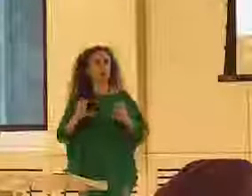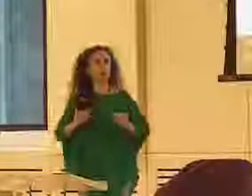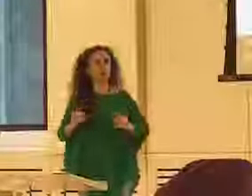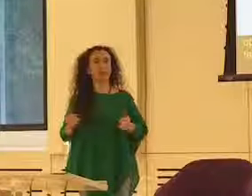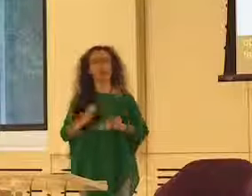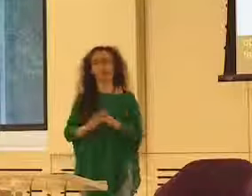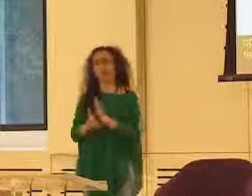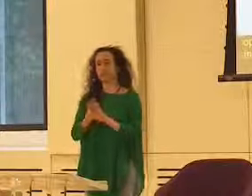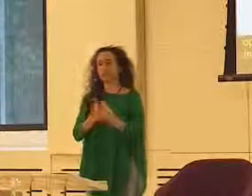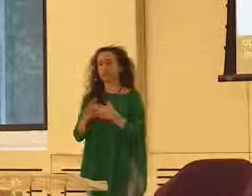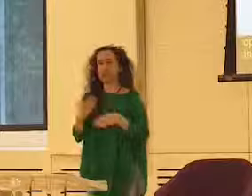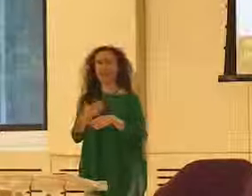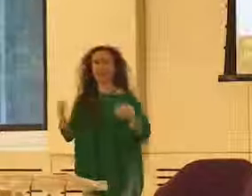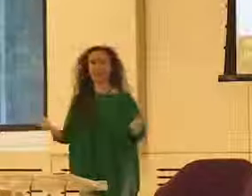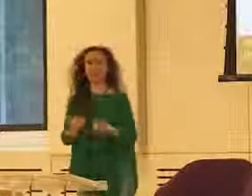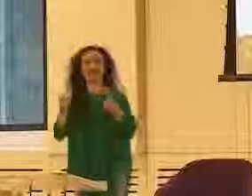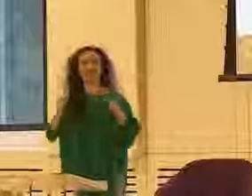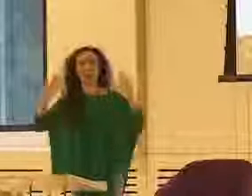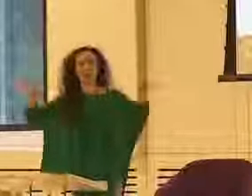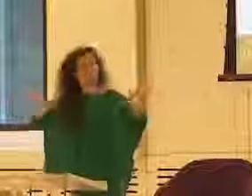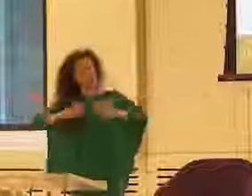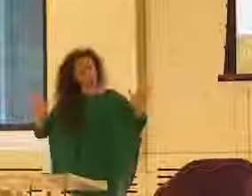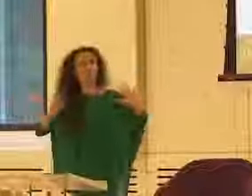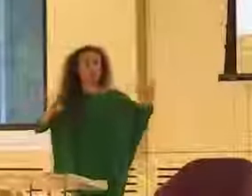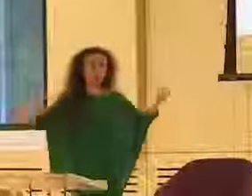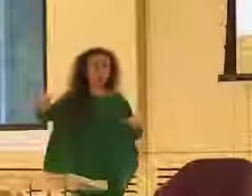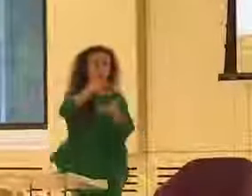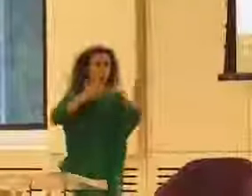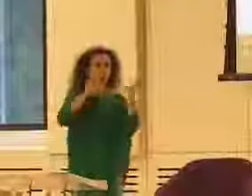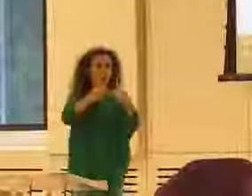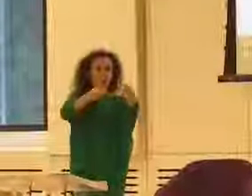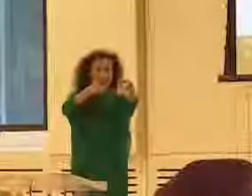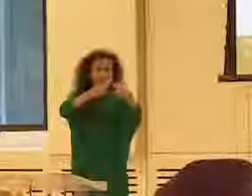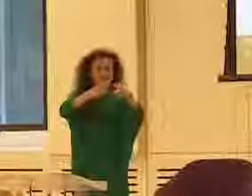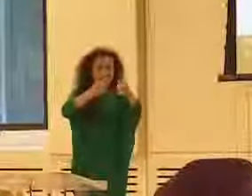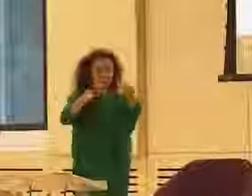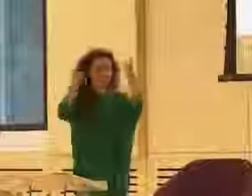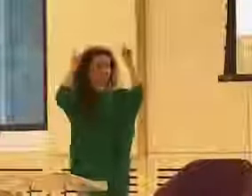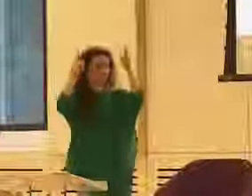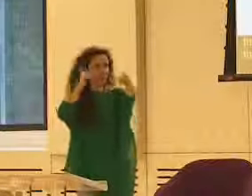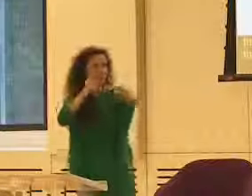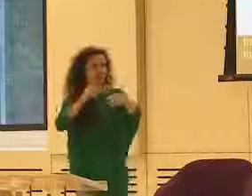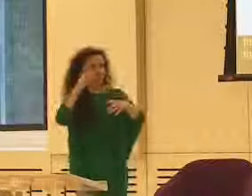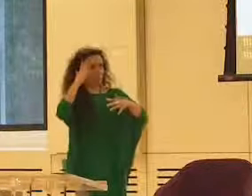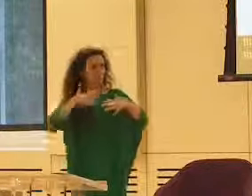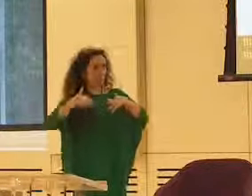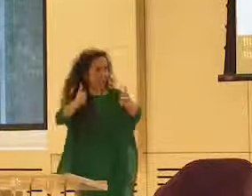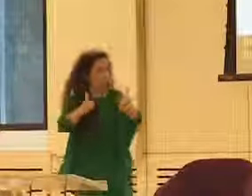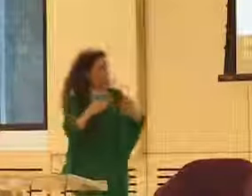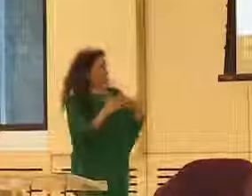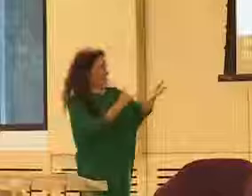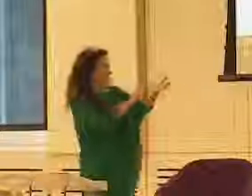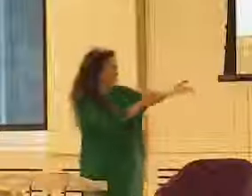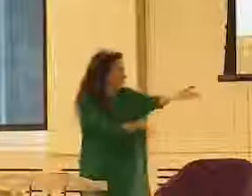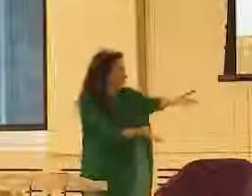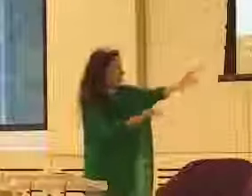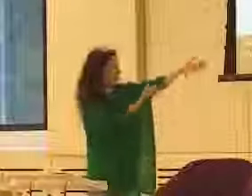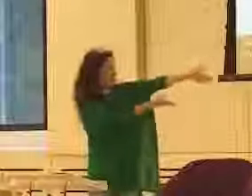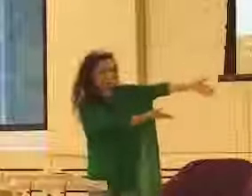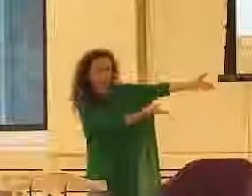talking about this. Don't think that this is the end of the debate. This is the beginning. We have here the chief executive of Sign